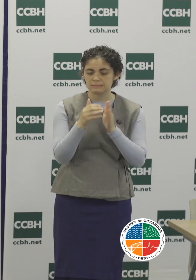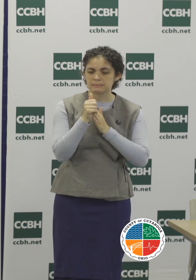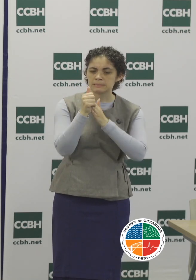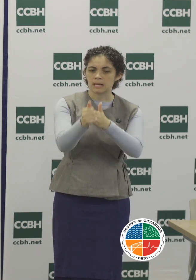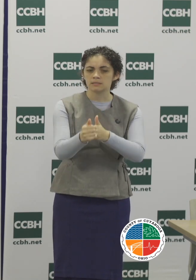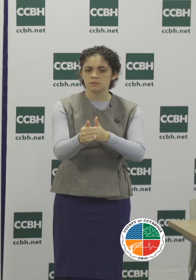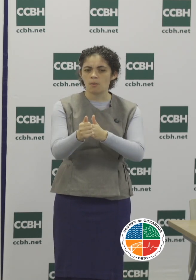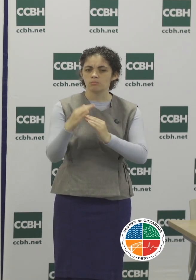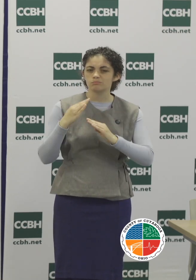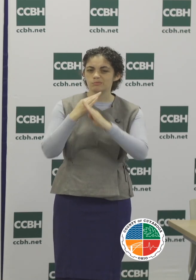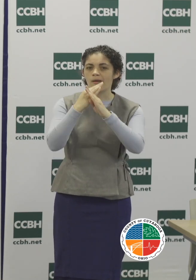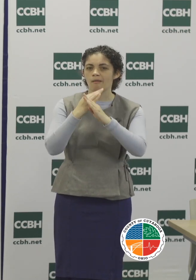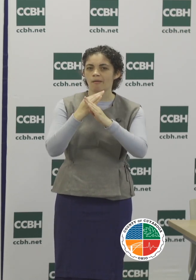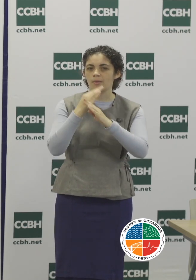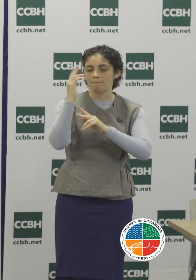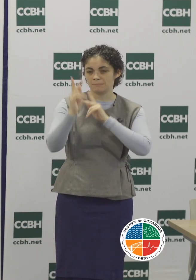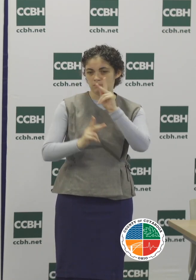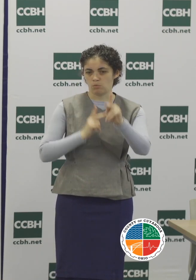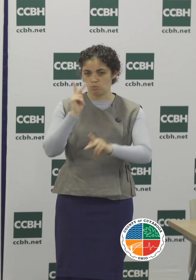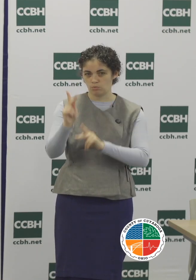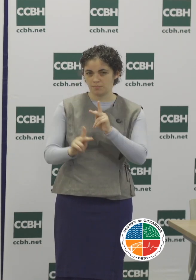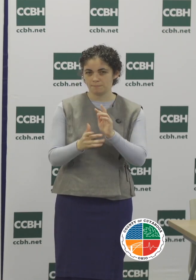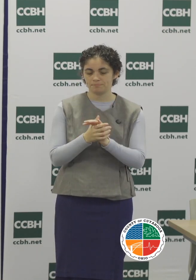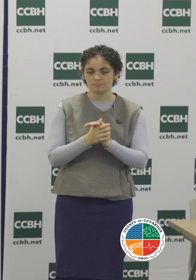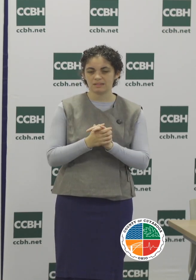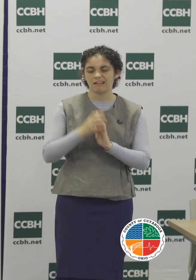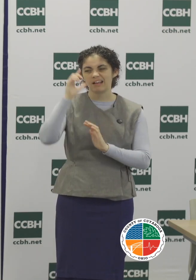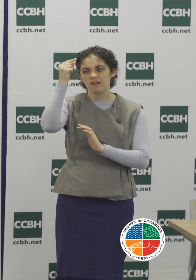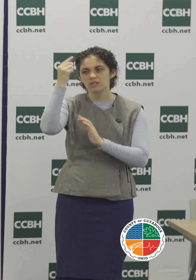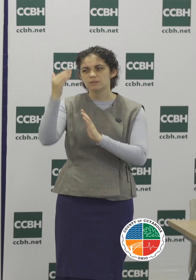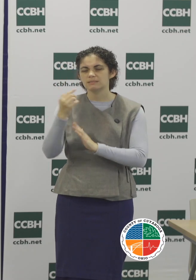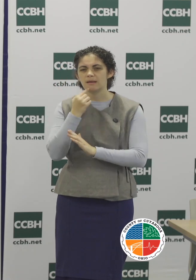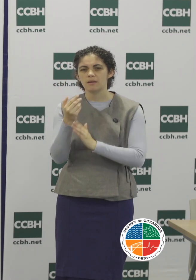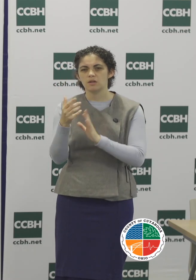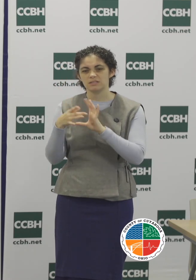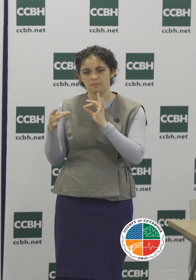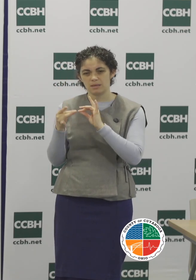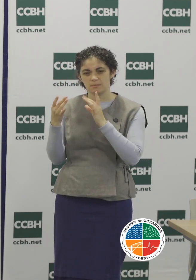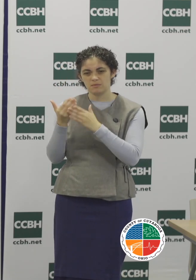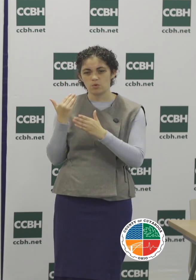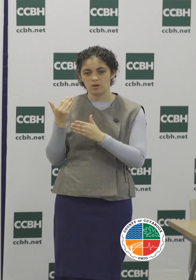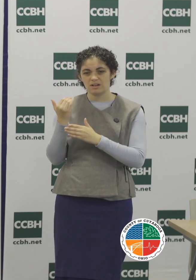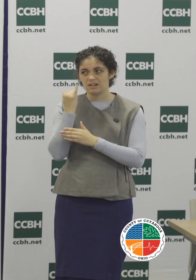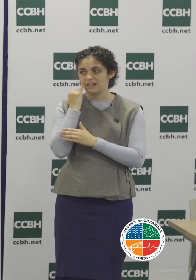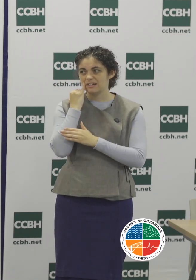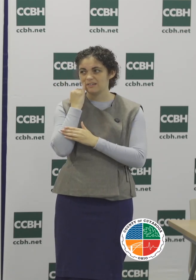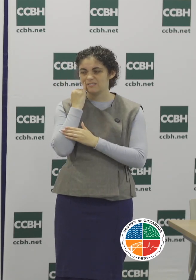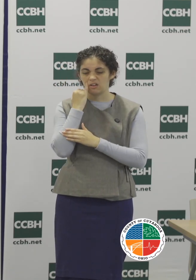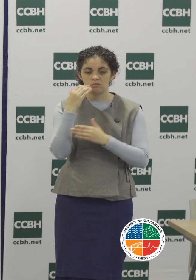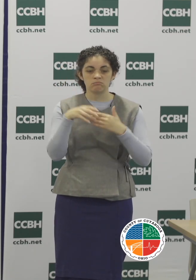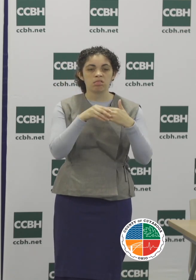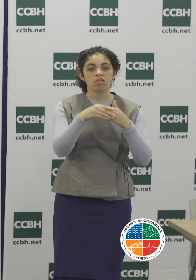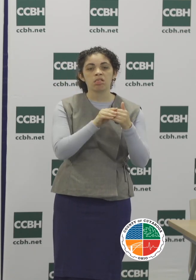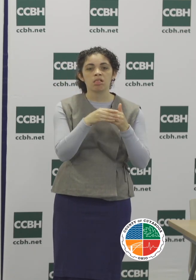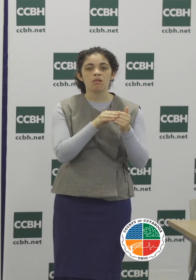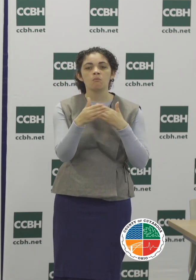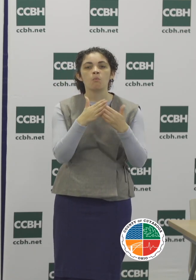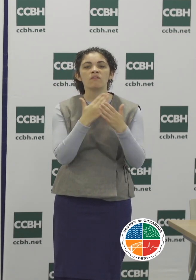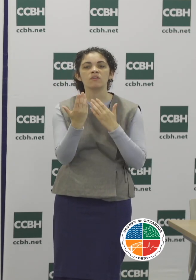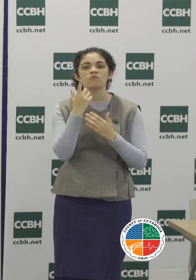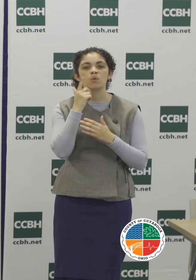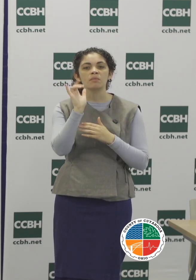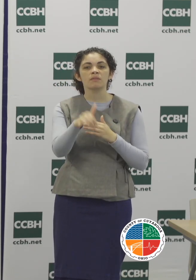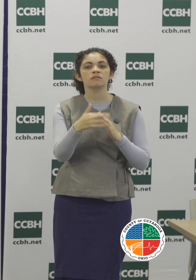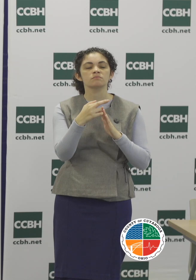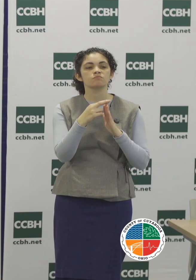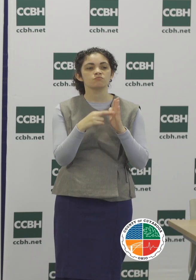protect the public. The governor made a statement earlier in the week that if folks are thwarting the guidance in these